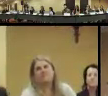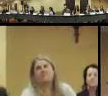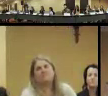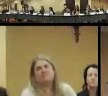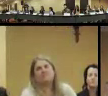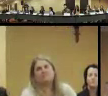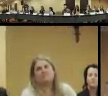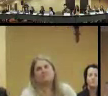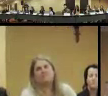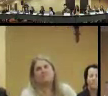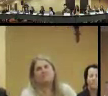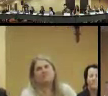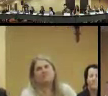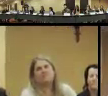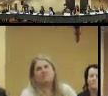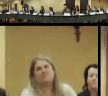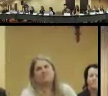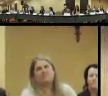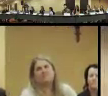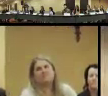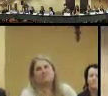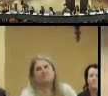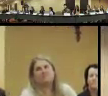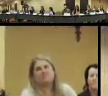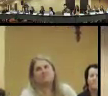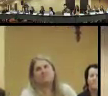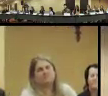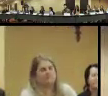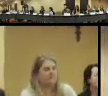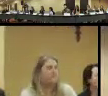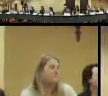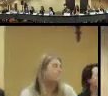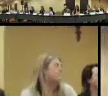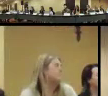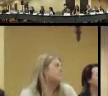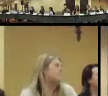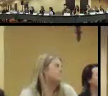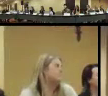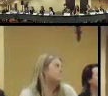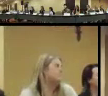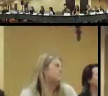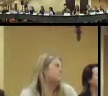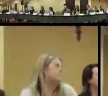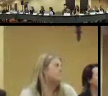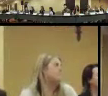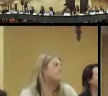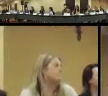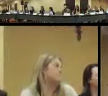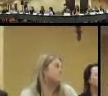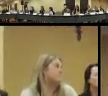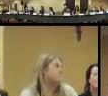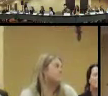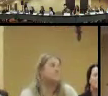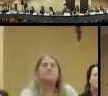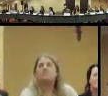interpret medical problems. And in emergency rooms, to Darcy's point again, they're gonna write aggression down. And I will say to